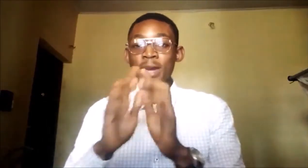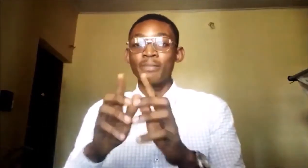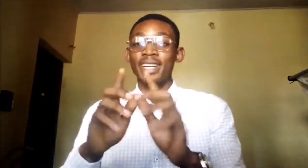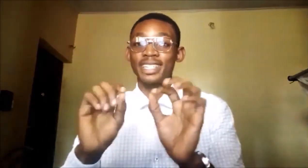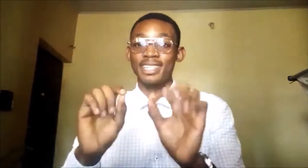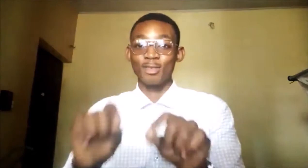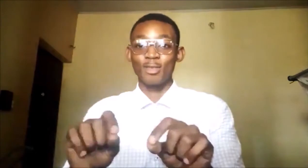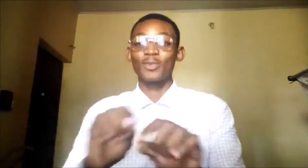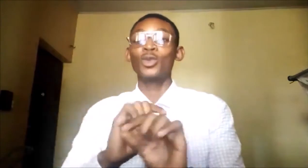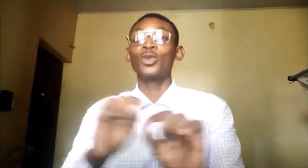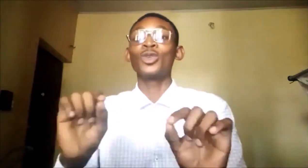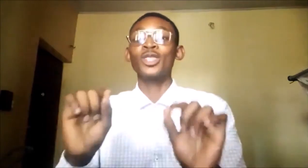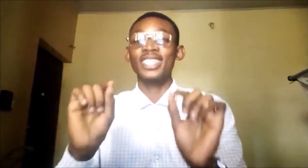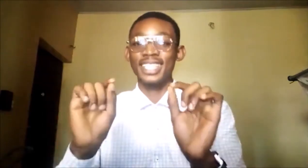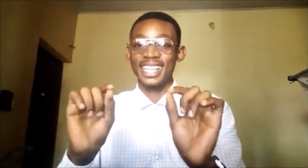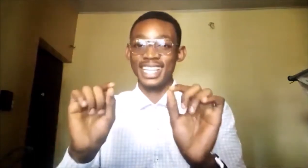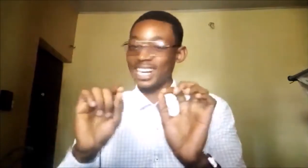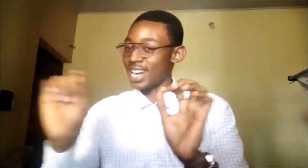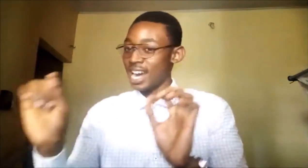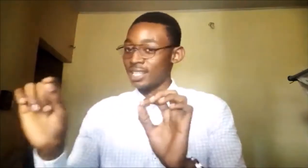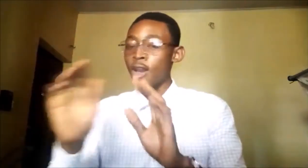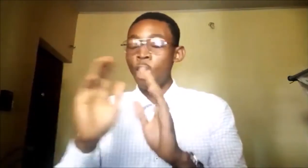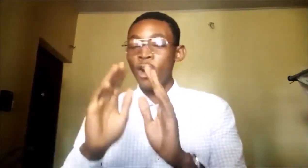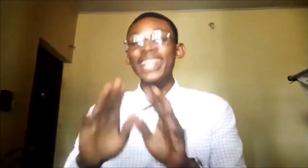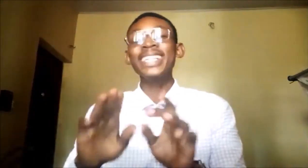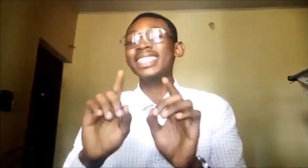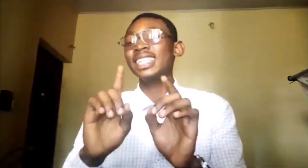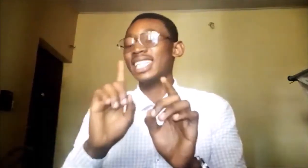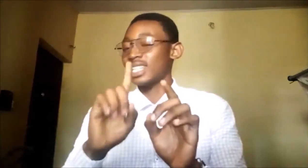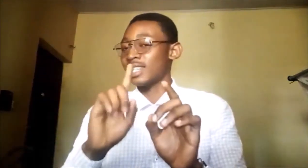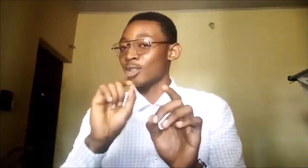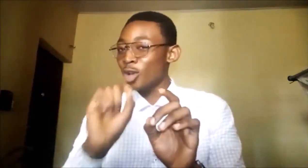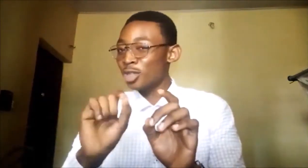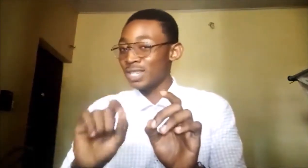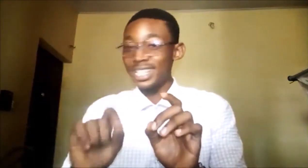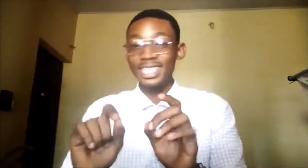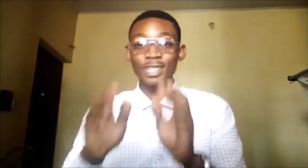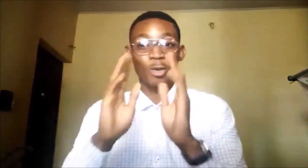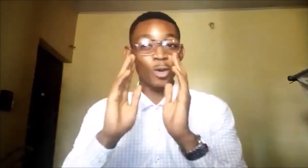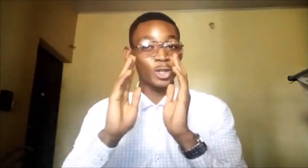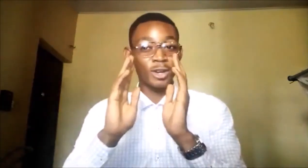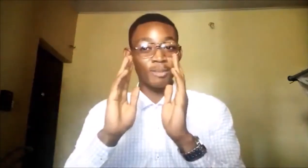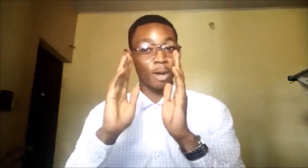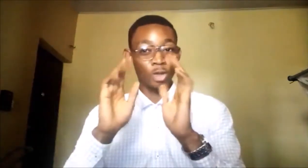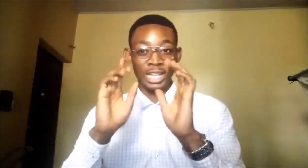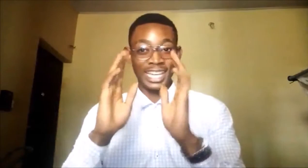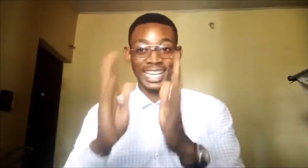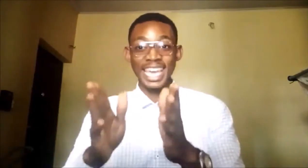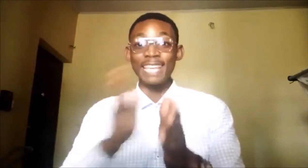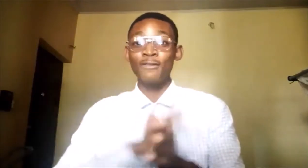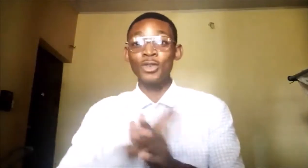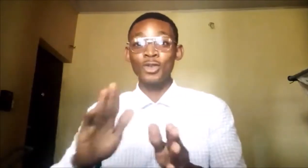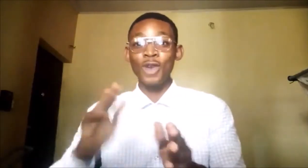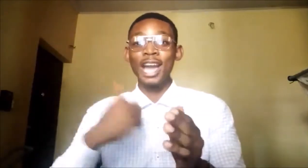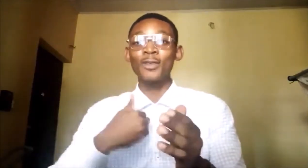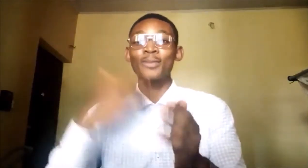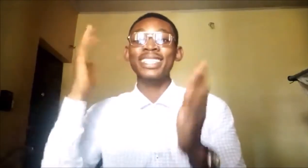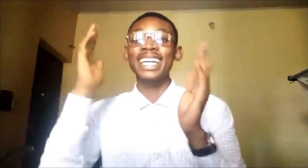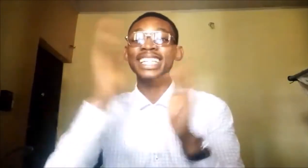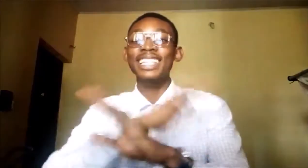in this group, do not send an ad or anything that is not related to what you're about to learn here. If you do, I will personally kick you